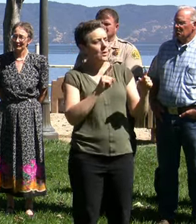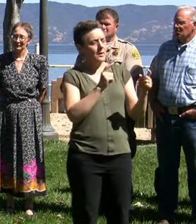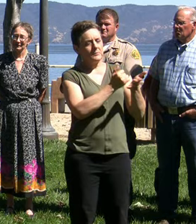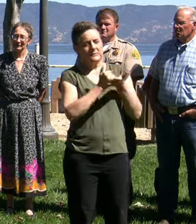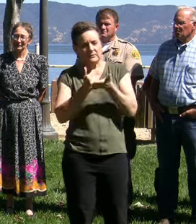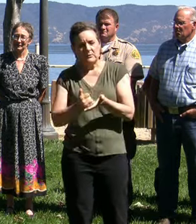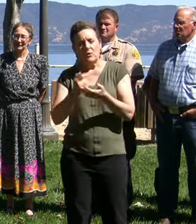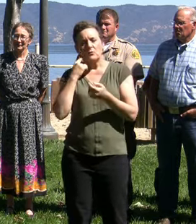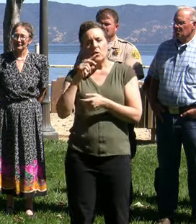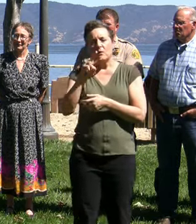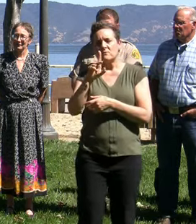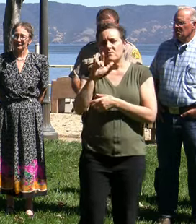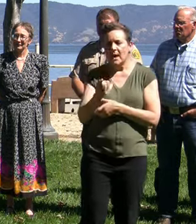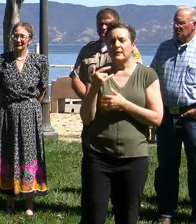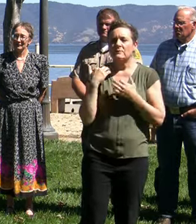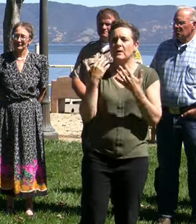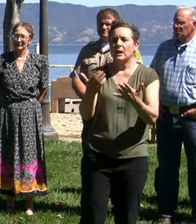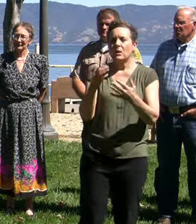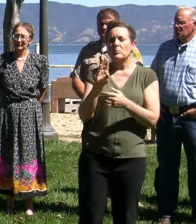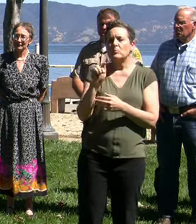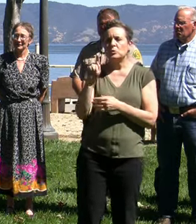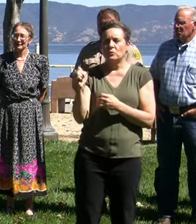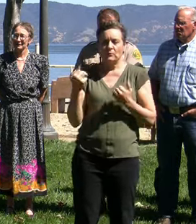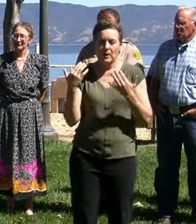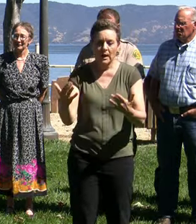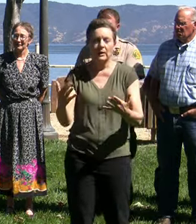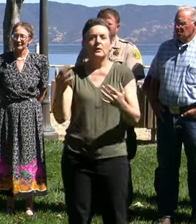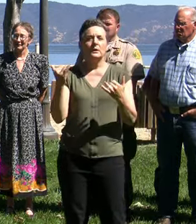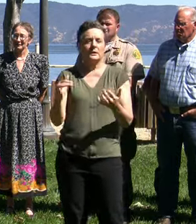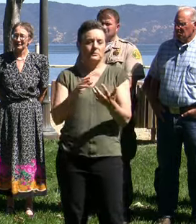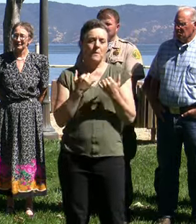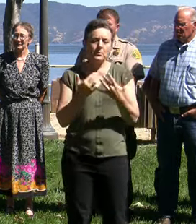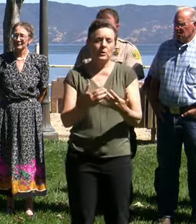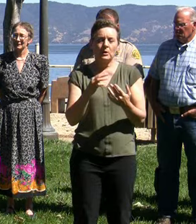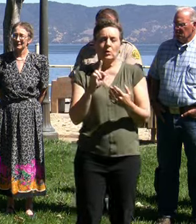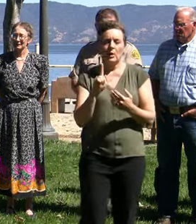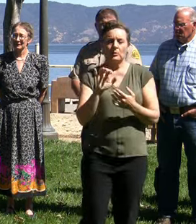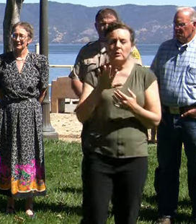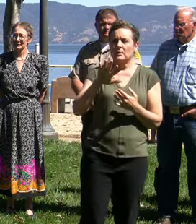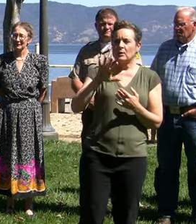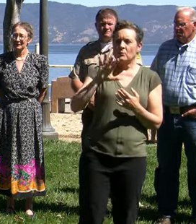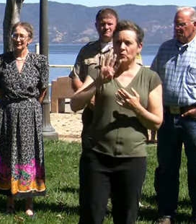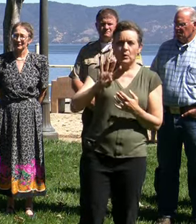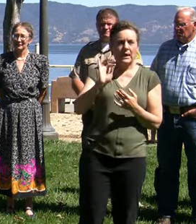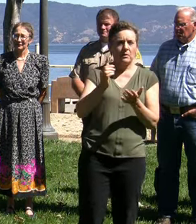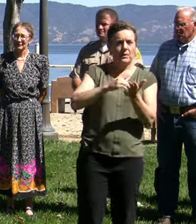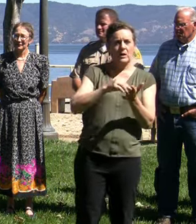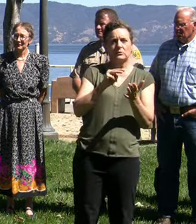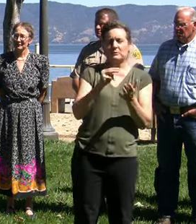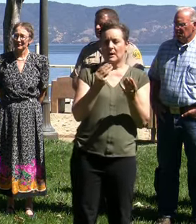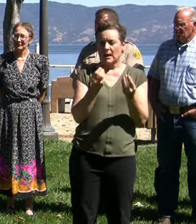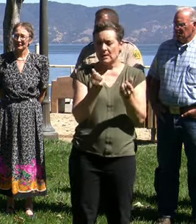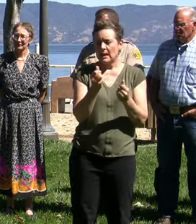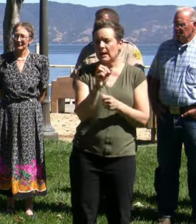which to date has scorched more than 145,000 acres and taken lives and destroyed thousands of homes and structures.